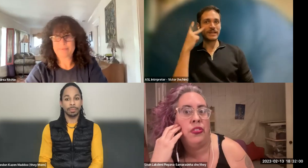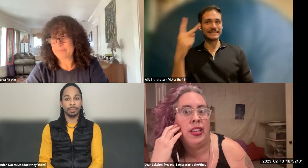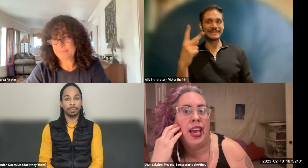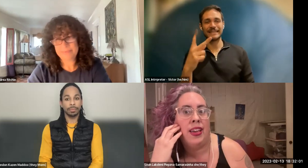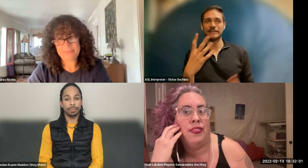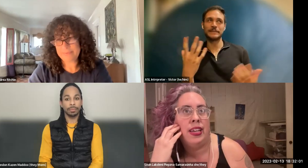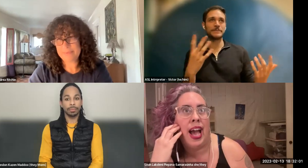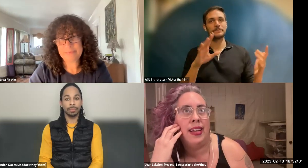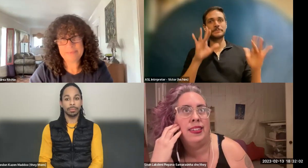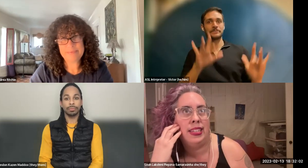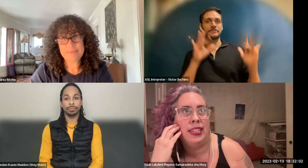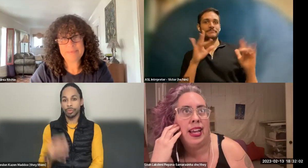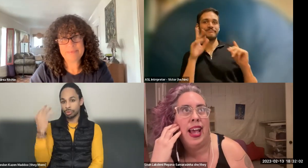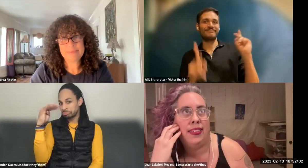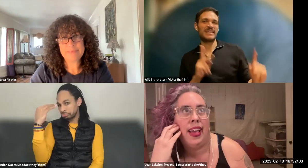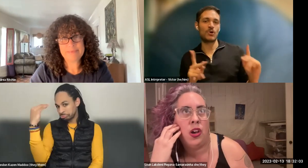Zavitsanos,